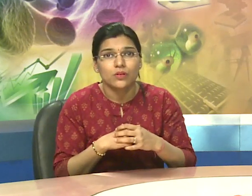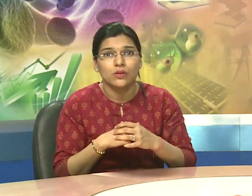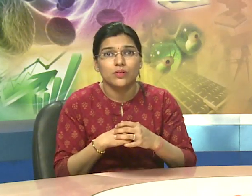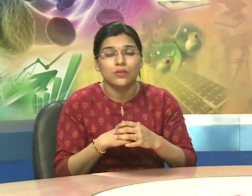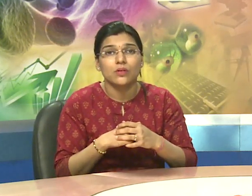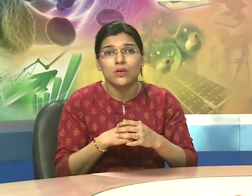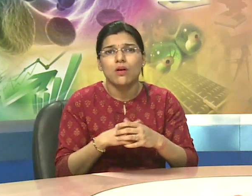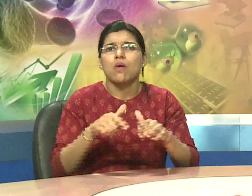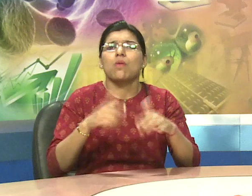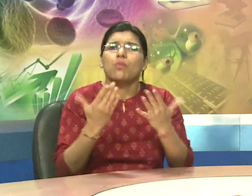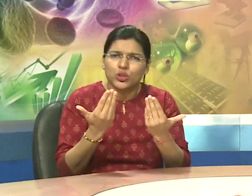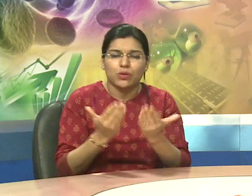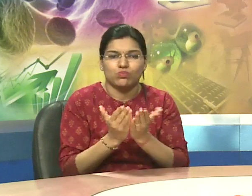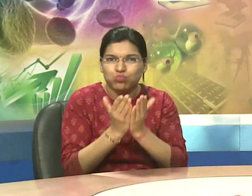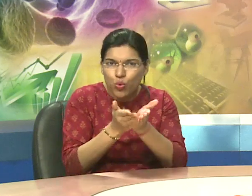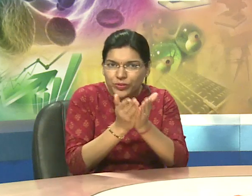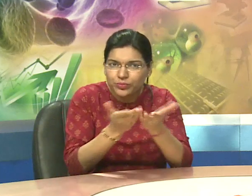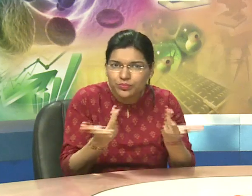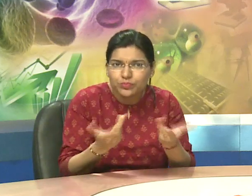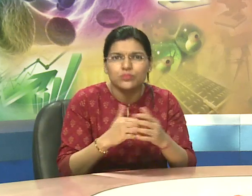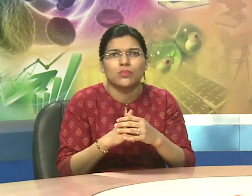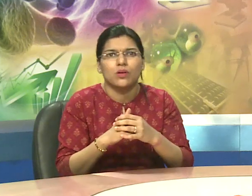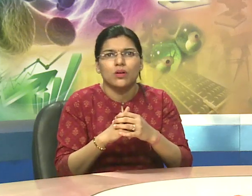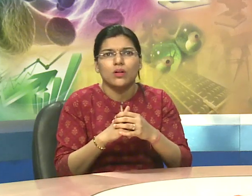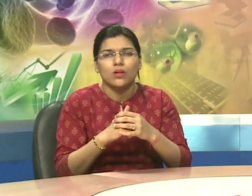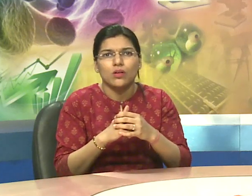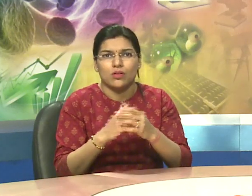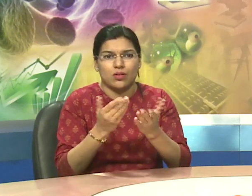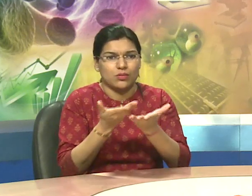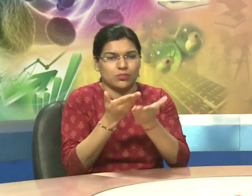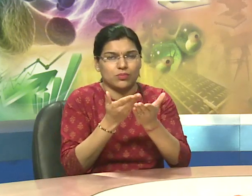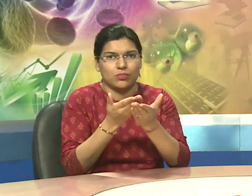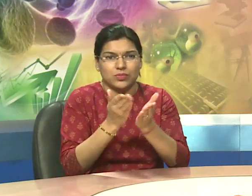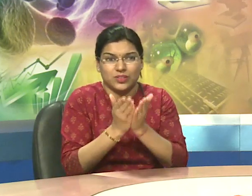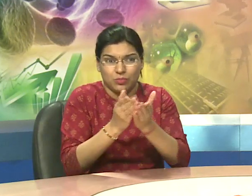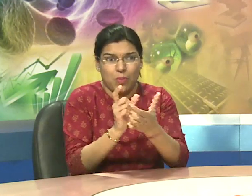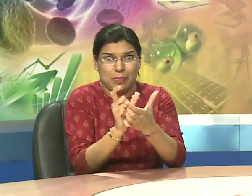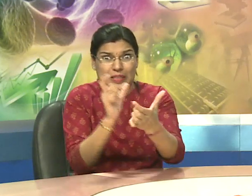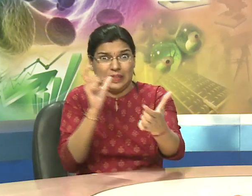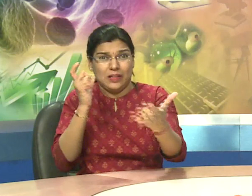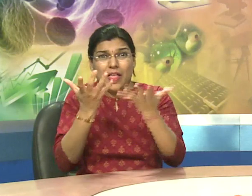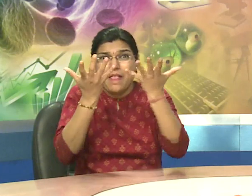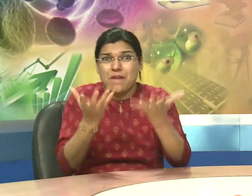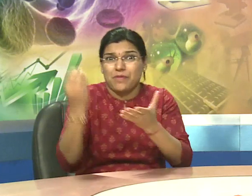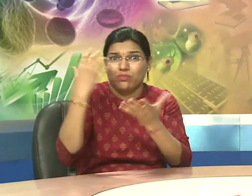is termed as inland transport. For example, boats,